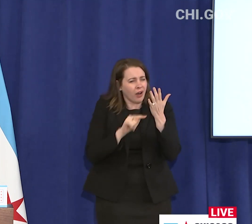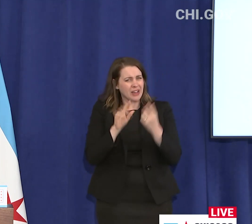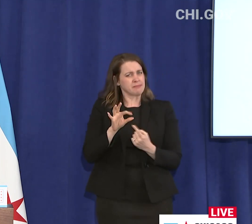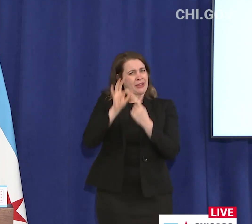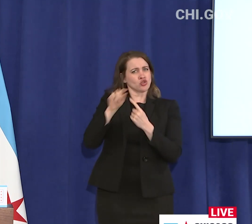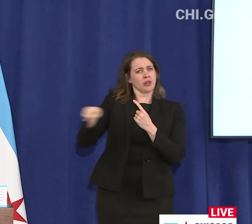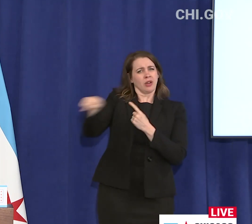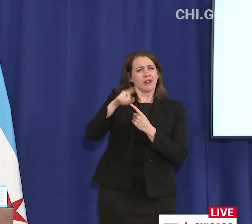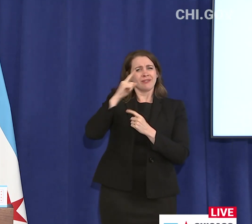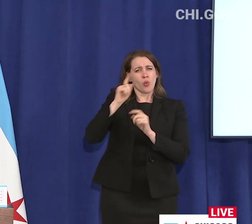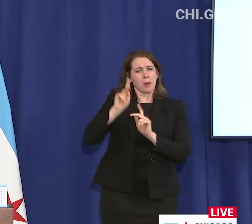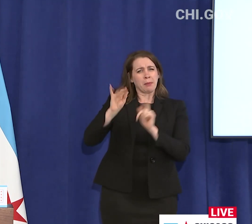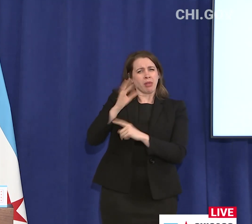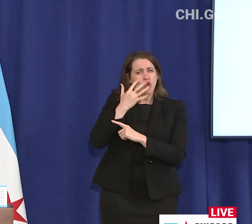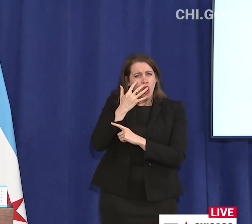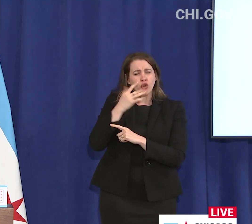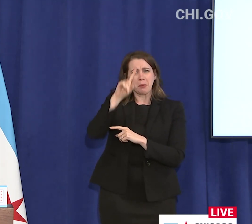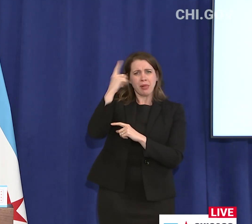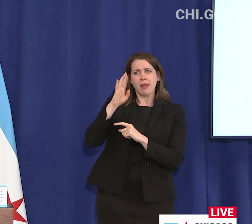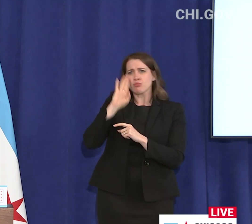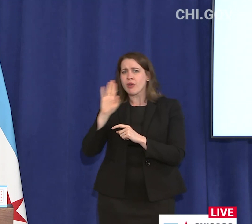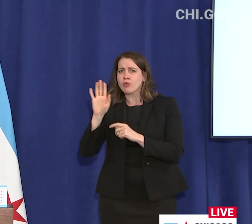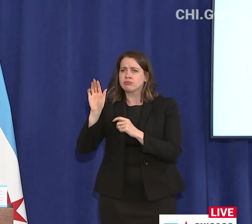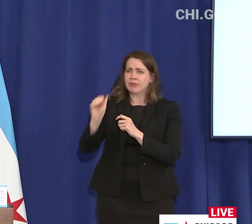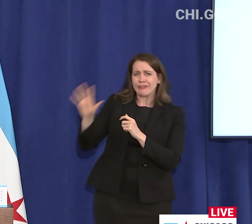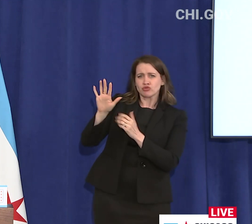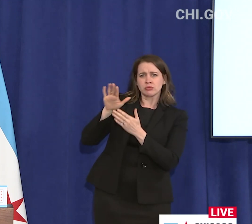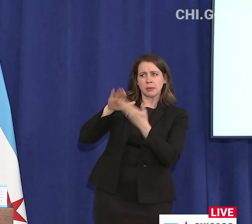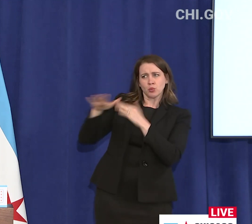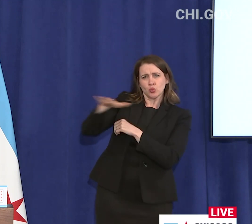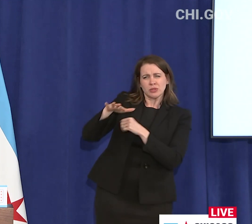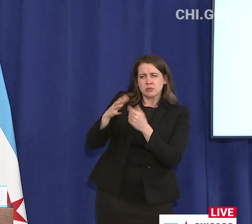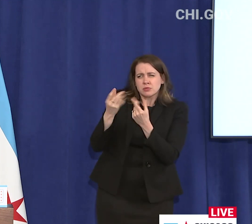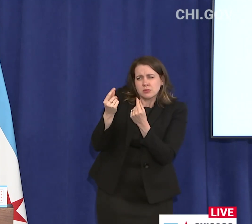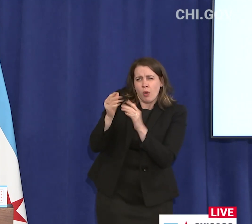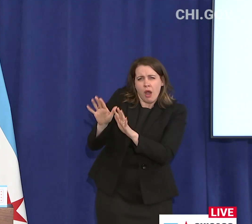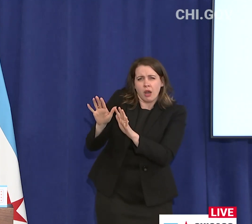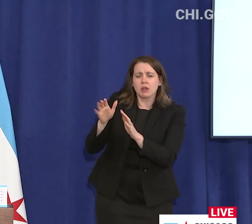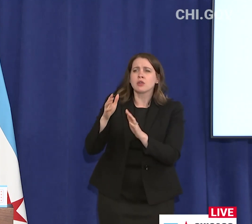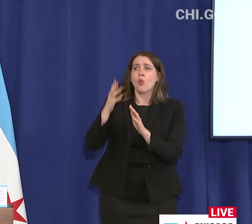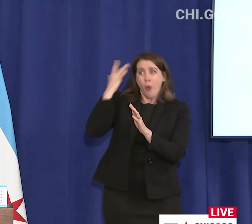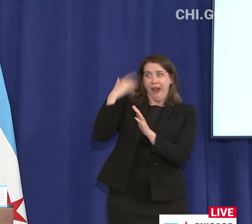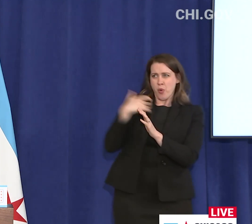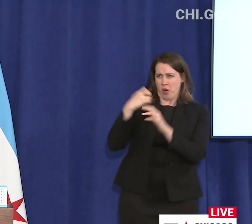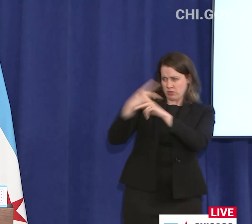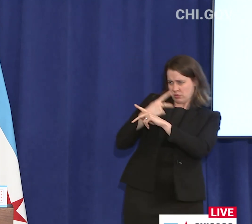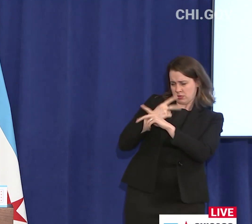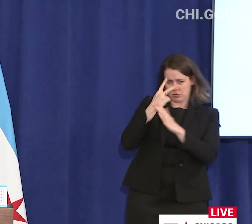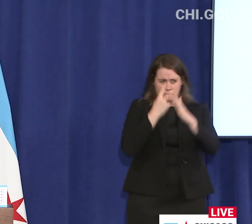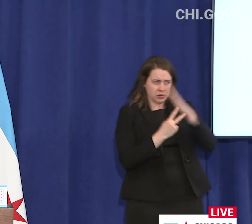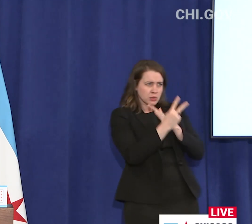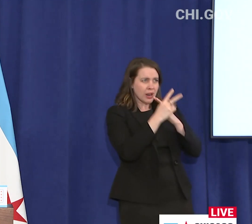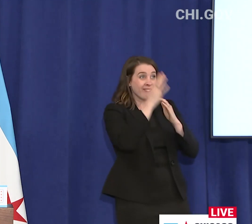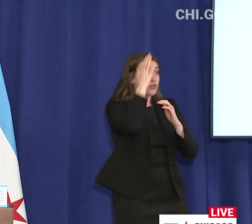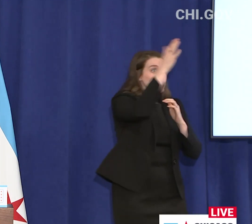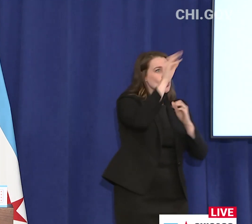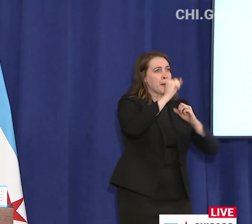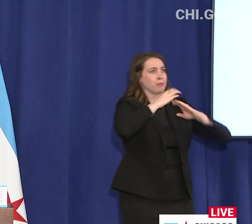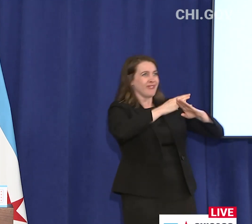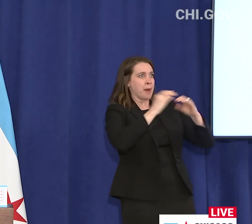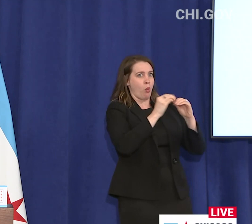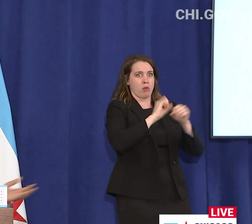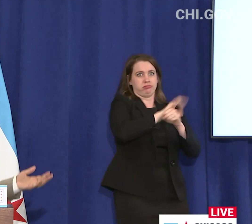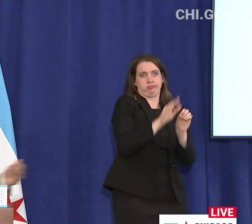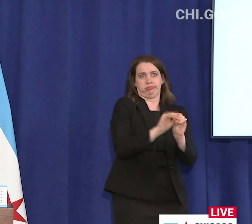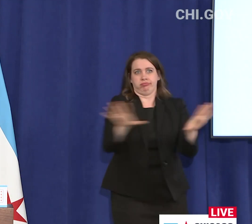about the types of jobs patients have so you can get ahead of future outbreaks? Well, I think we have some knowledge of that, and